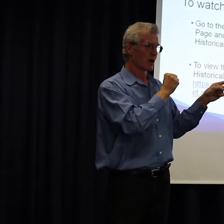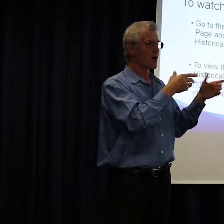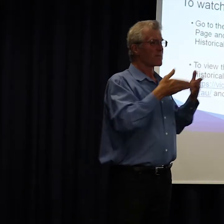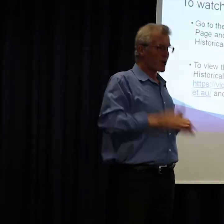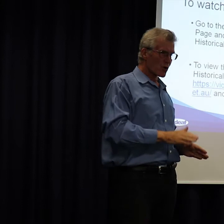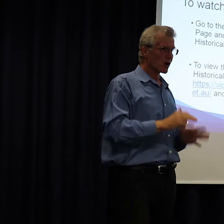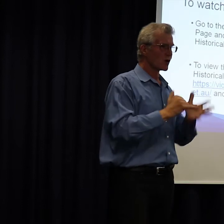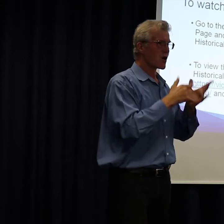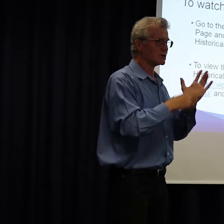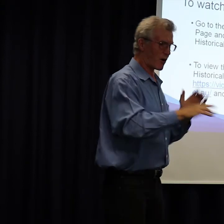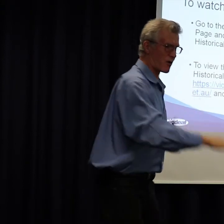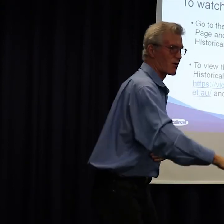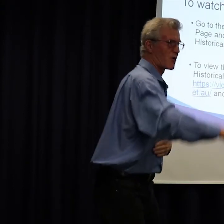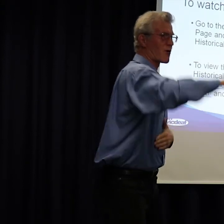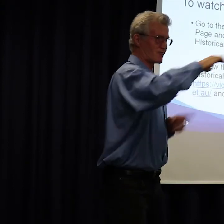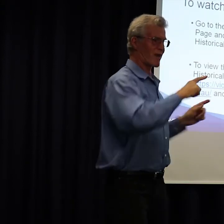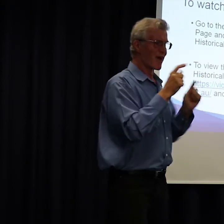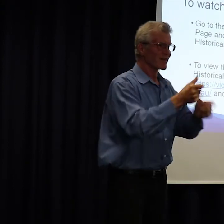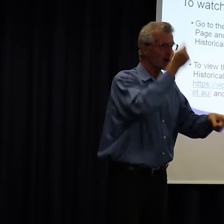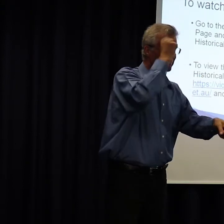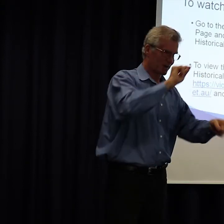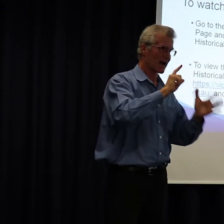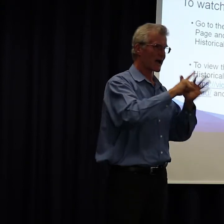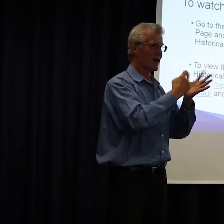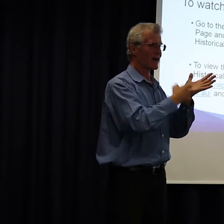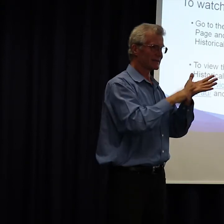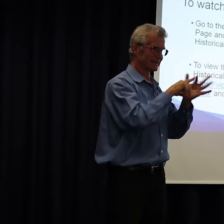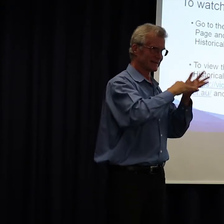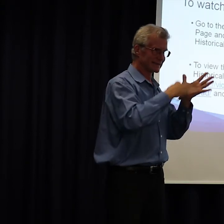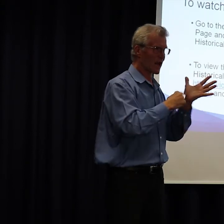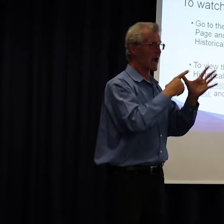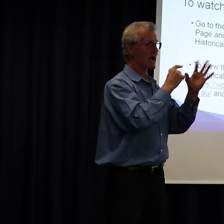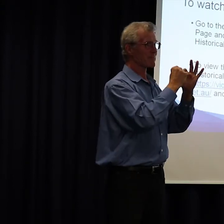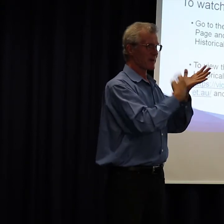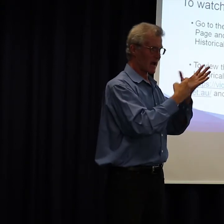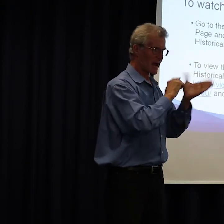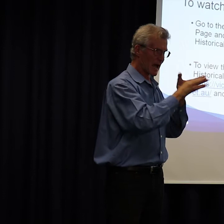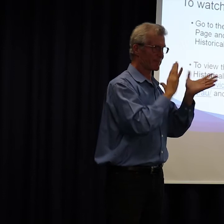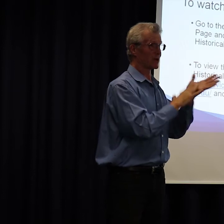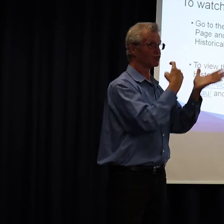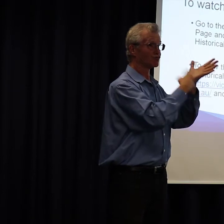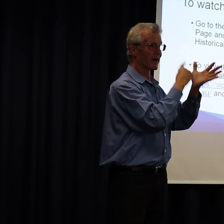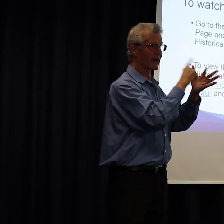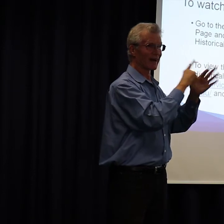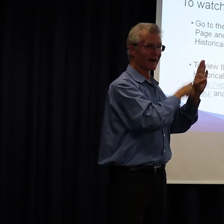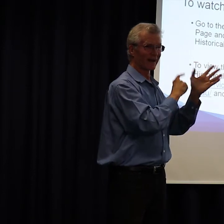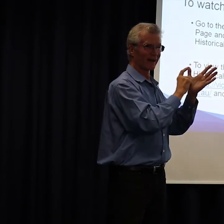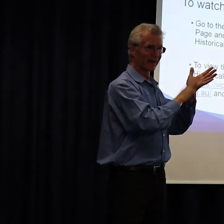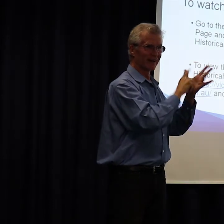Because Reynolds was a deaf man and he gave birth to a son and named him after Ernest Abrahams and named